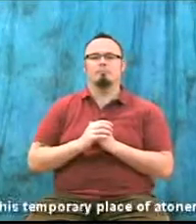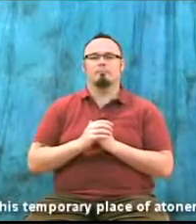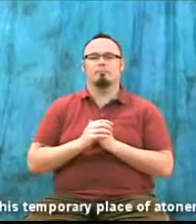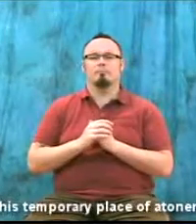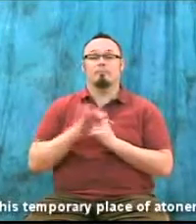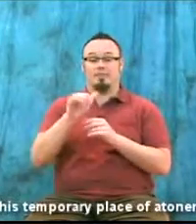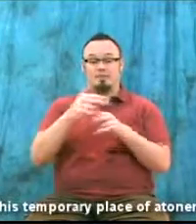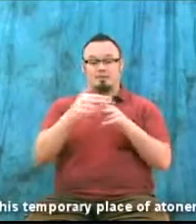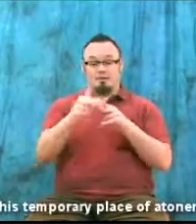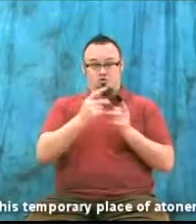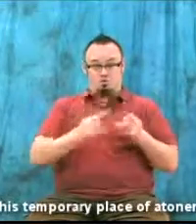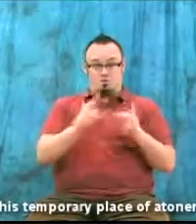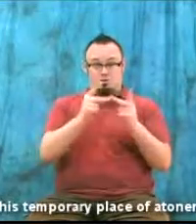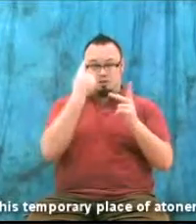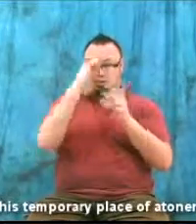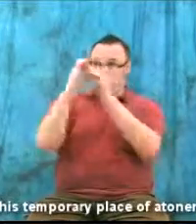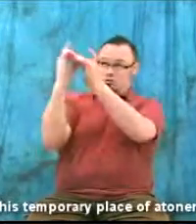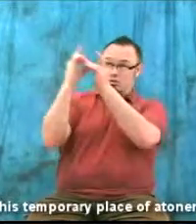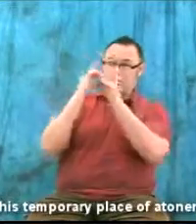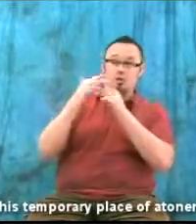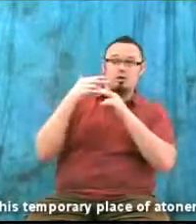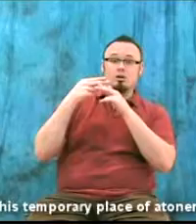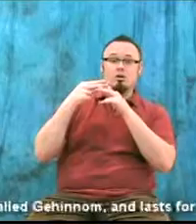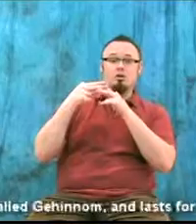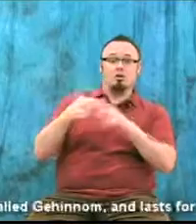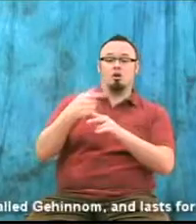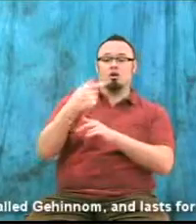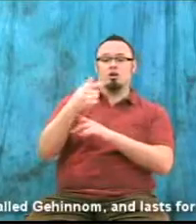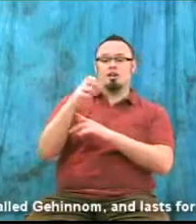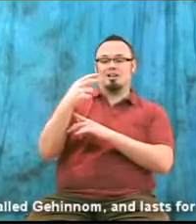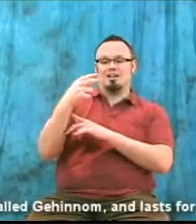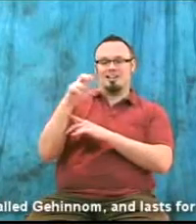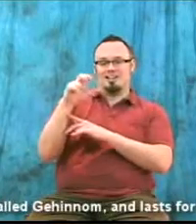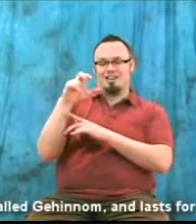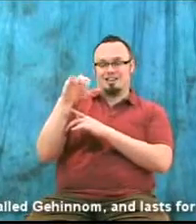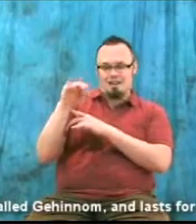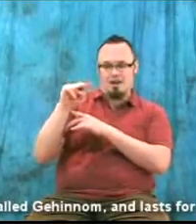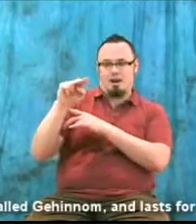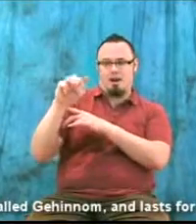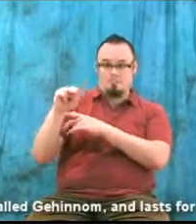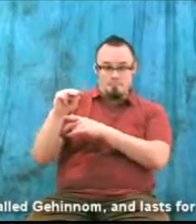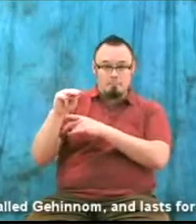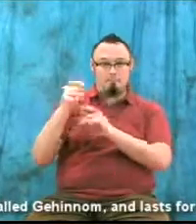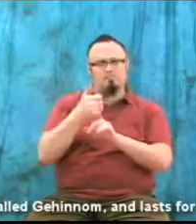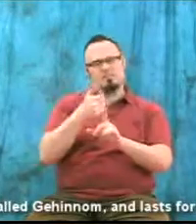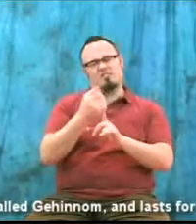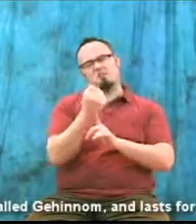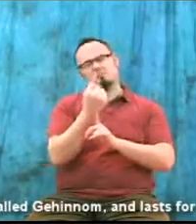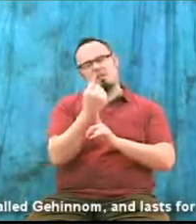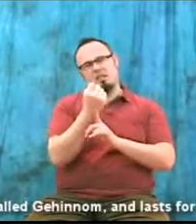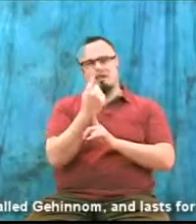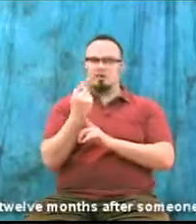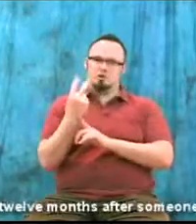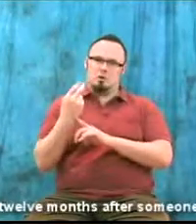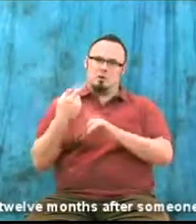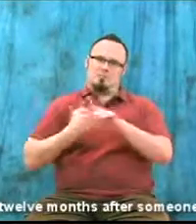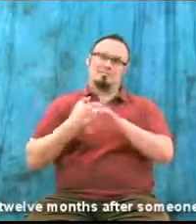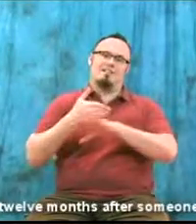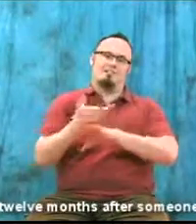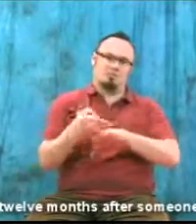This temporary place of atonement is called Gehinnom and lasts for 11 or 12 months after someone passes away.